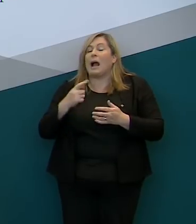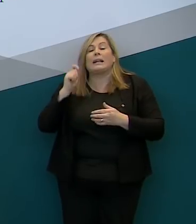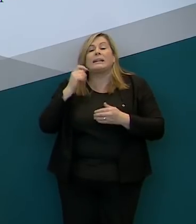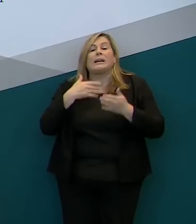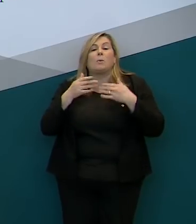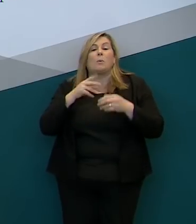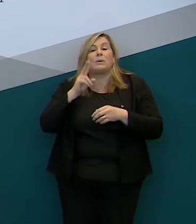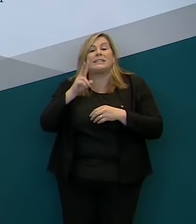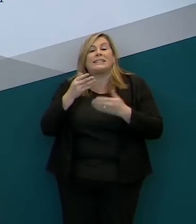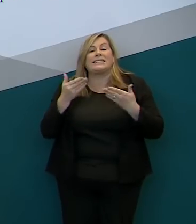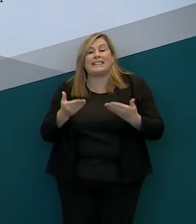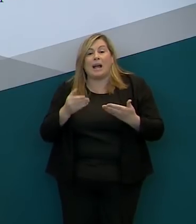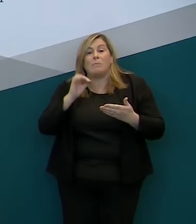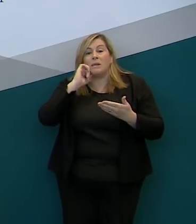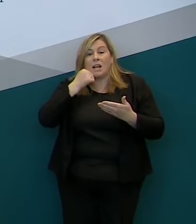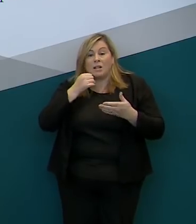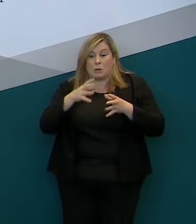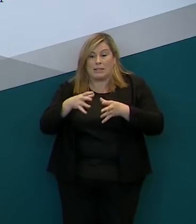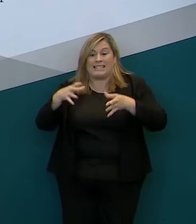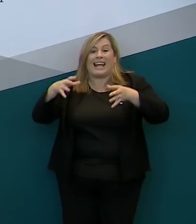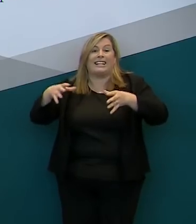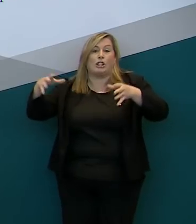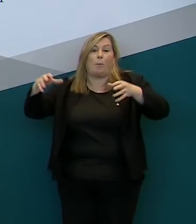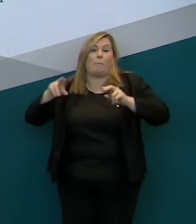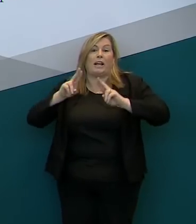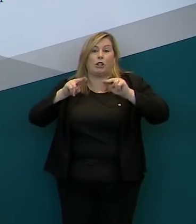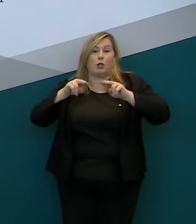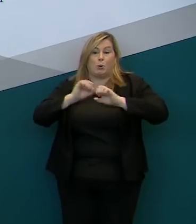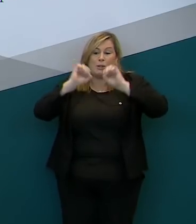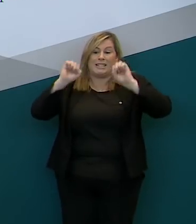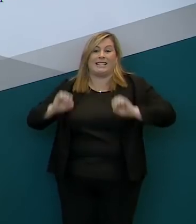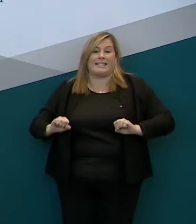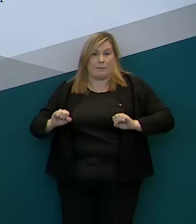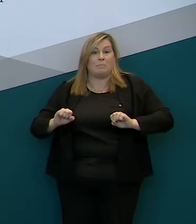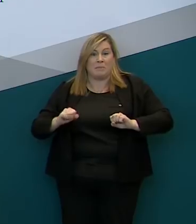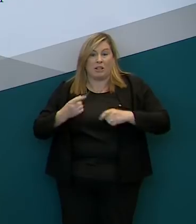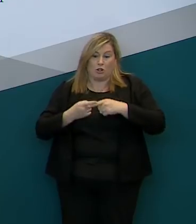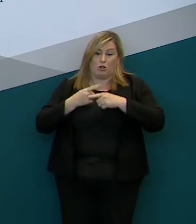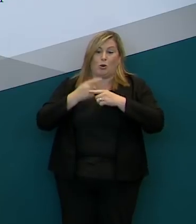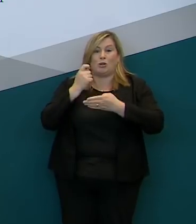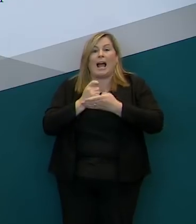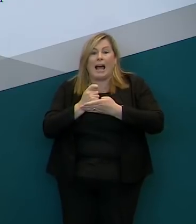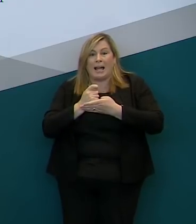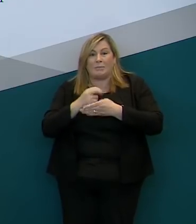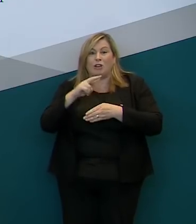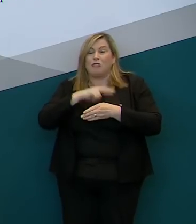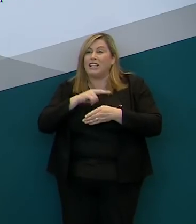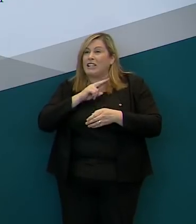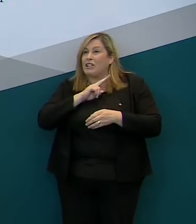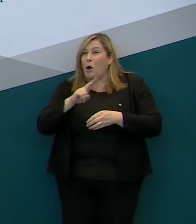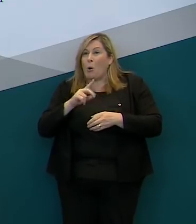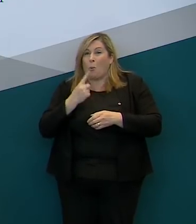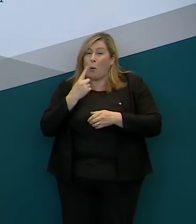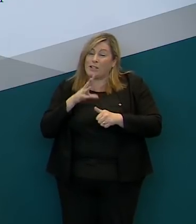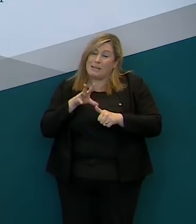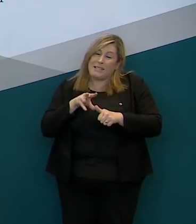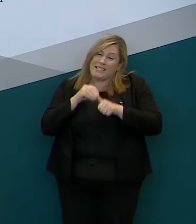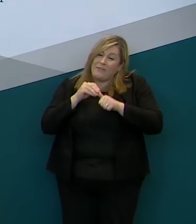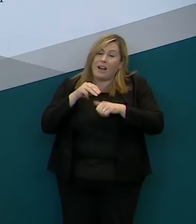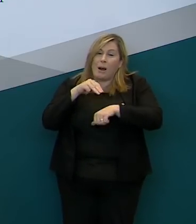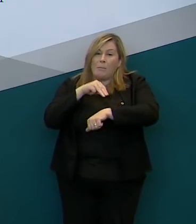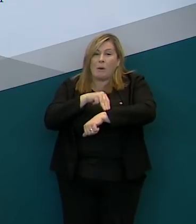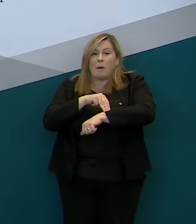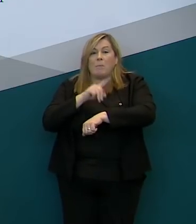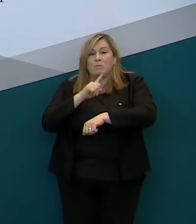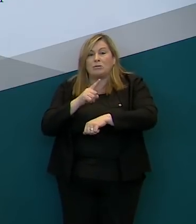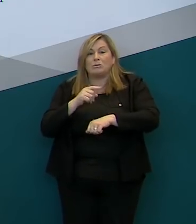of scaling up a new system over a very short period of time. So there's no single fundamental problem. What we're seeing from some of the cases that you're describing